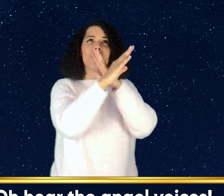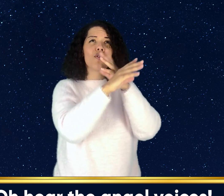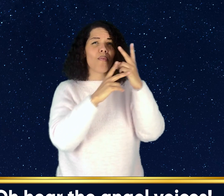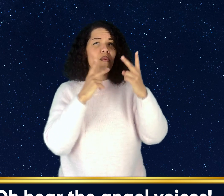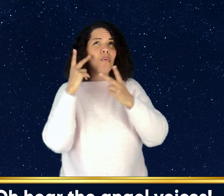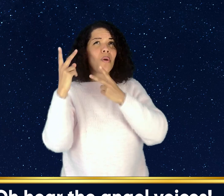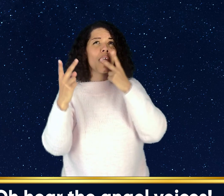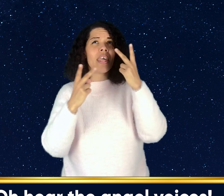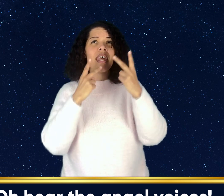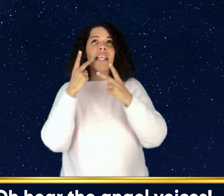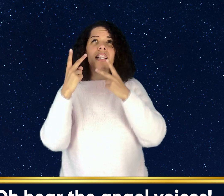hear the angel